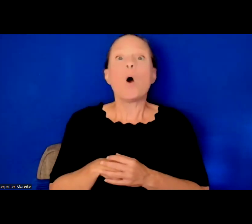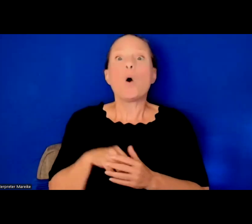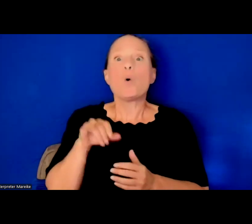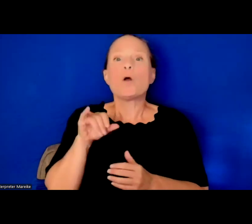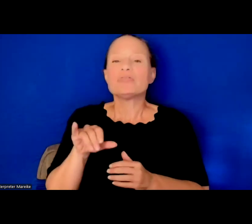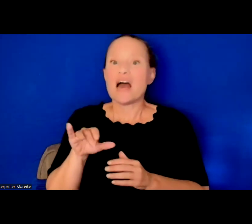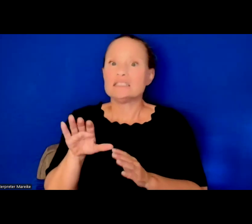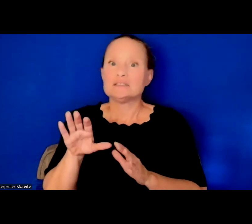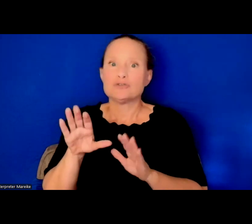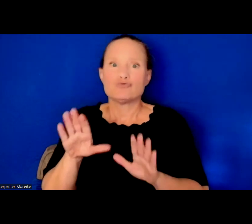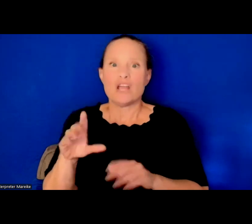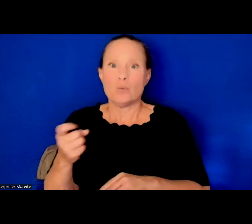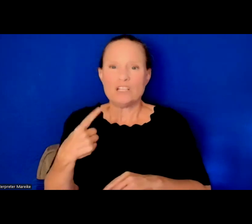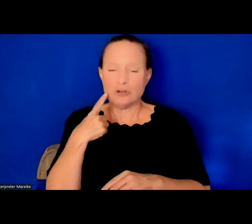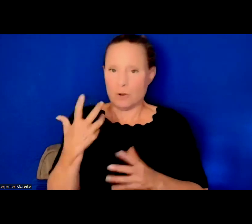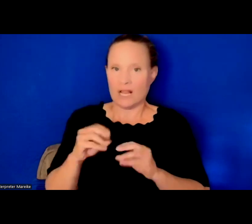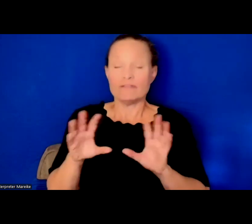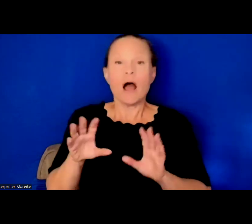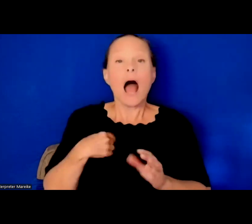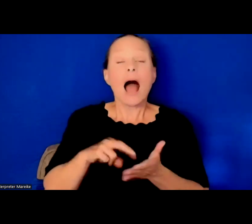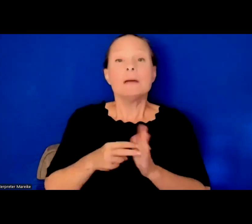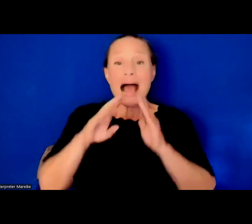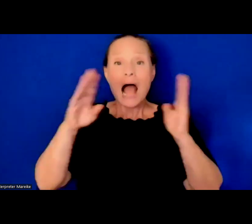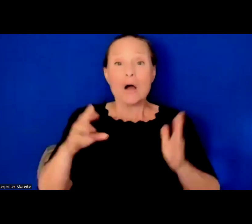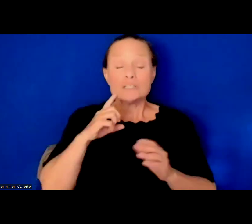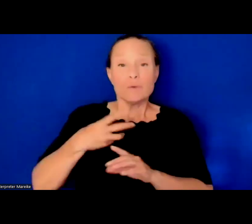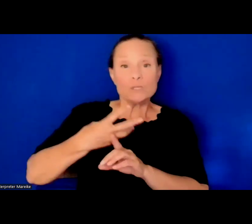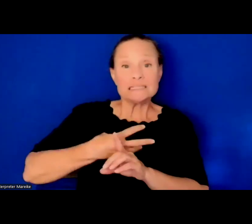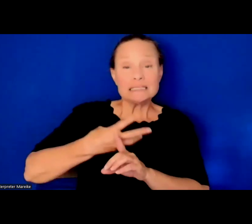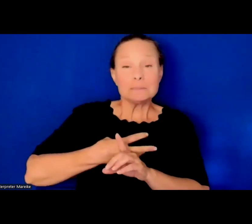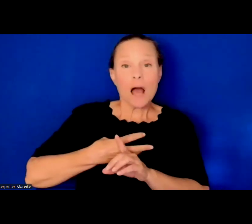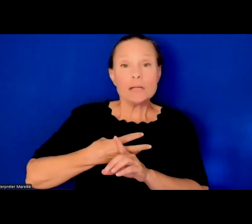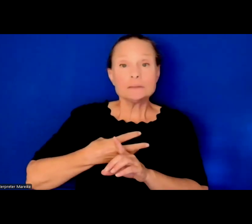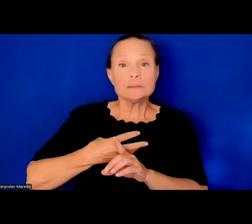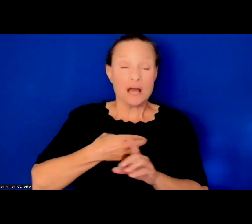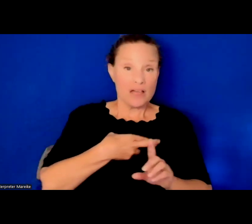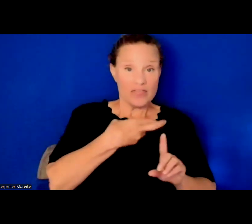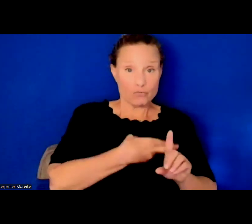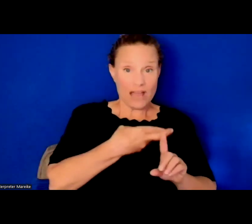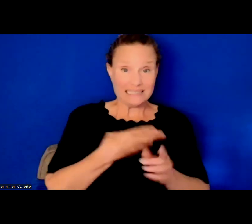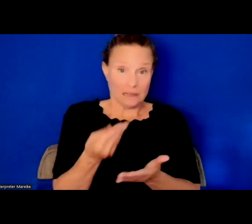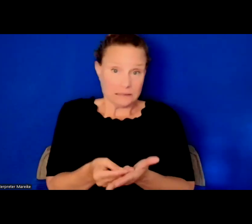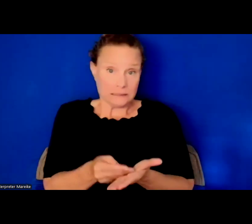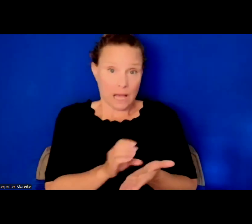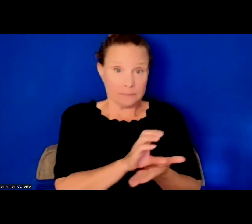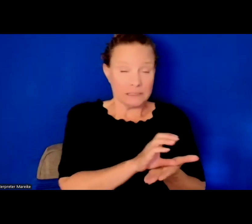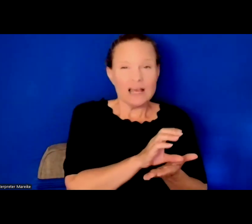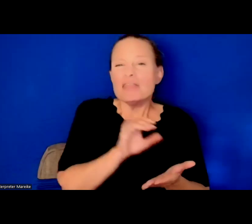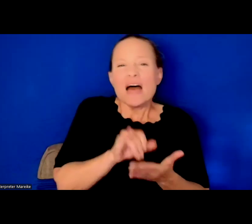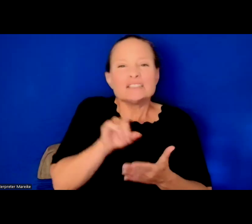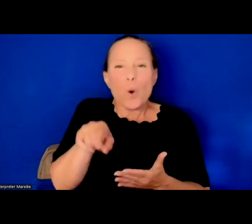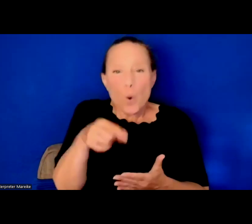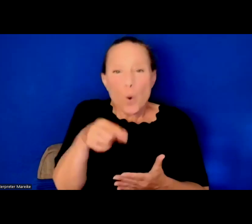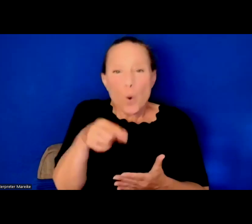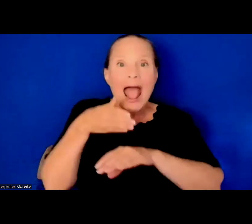I meant the housing for 6 months rental subsidy is only when a member gets